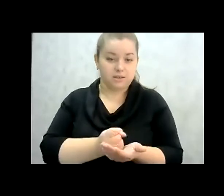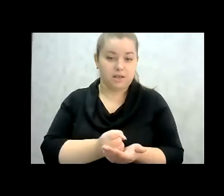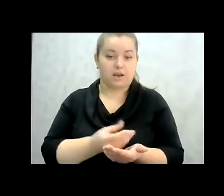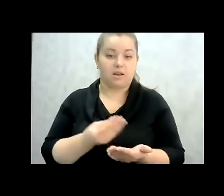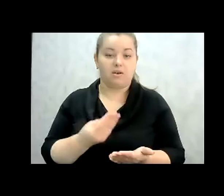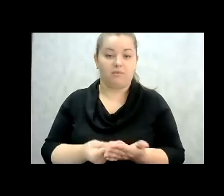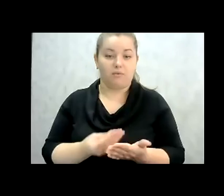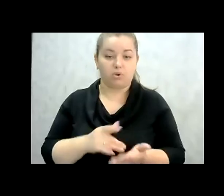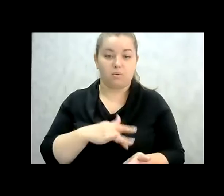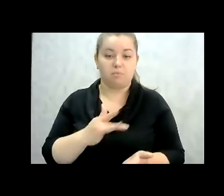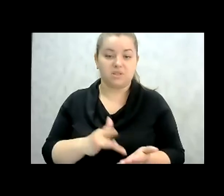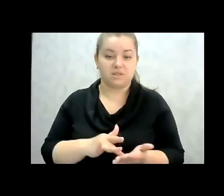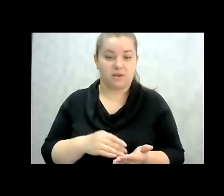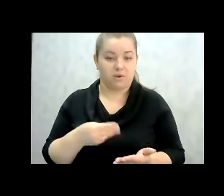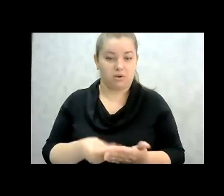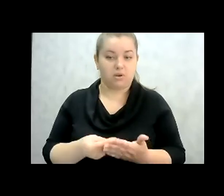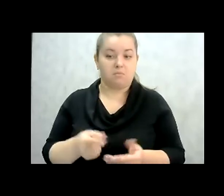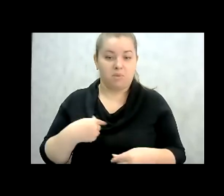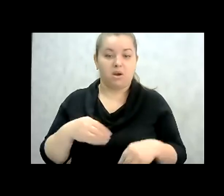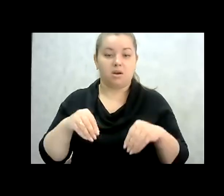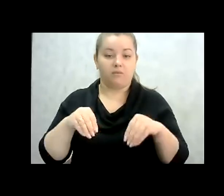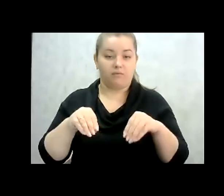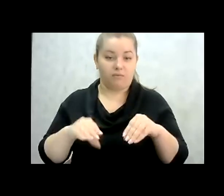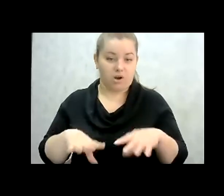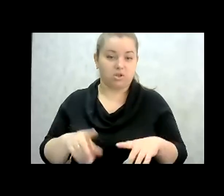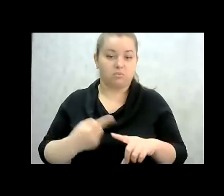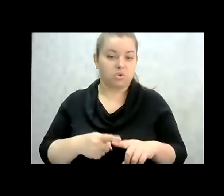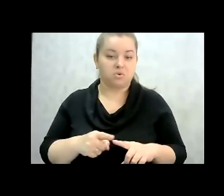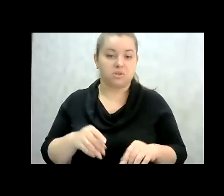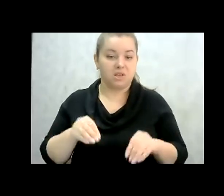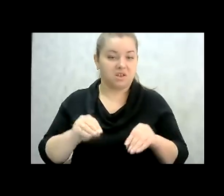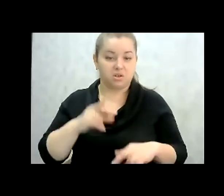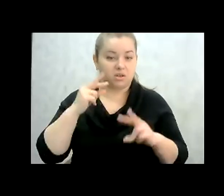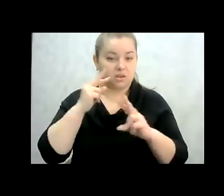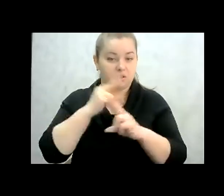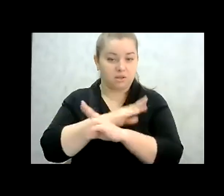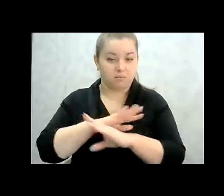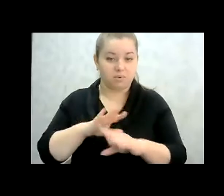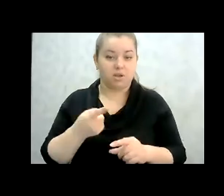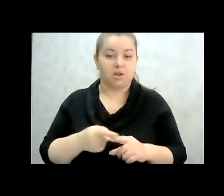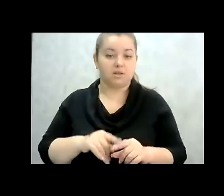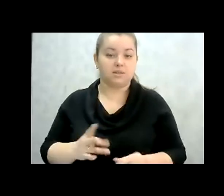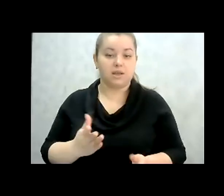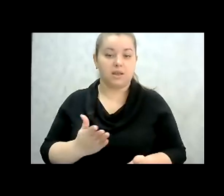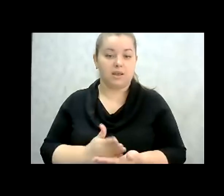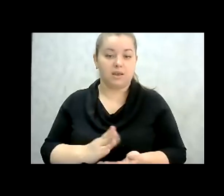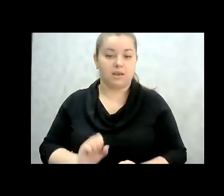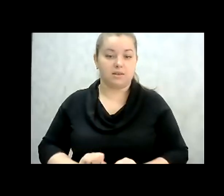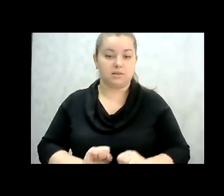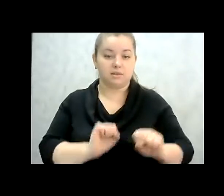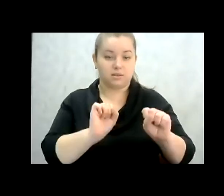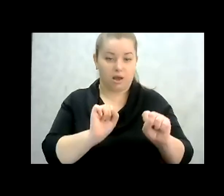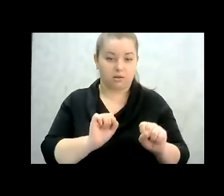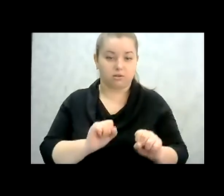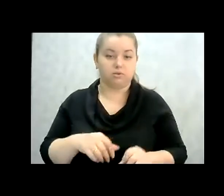Our committee think that the decision on the reserve fund